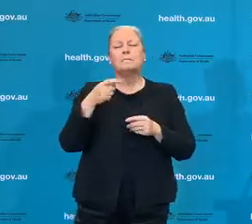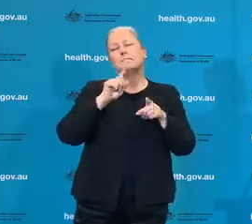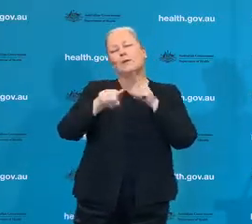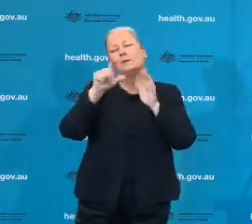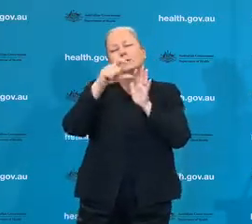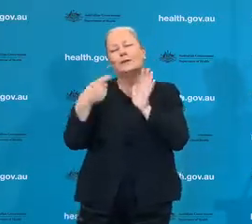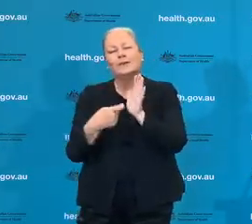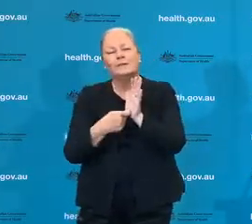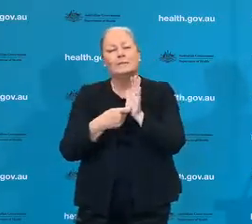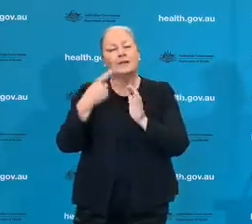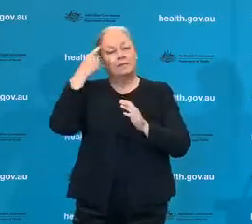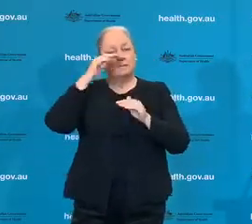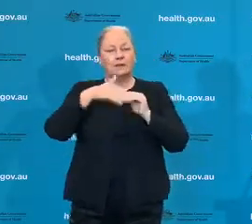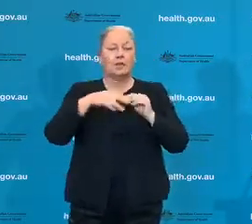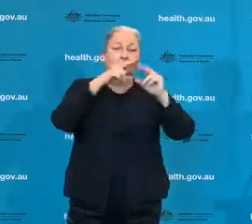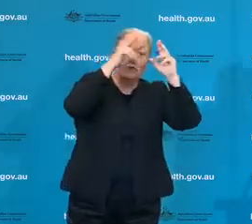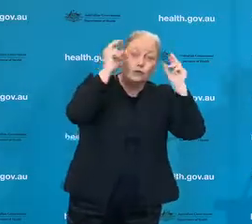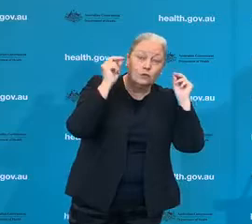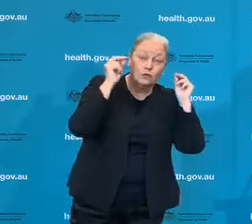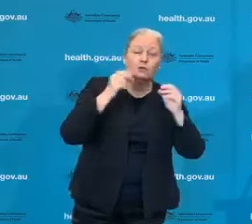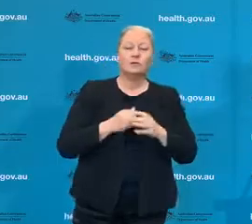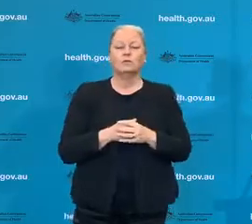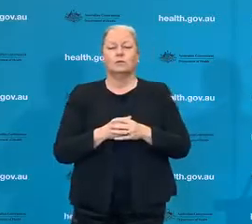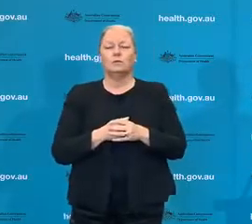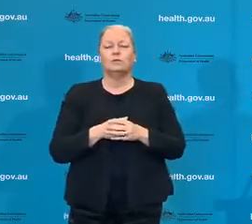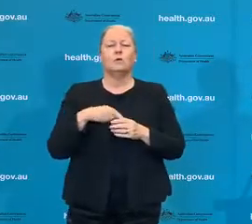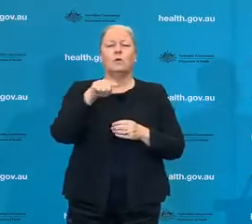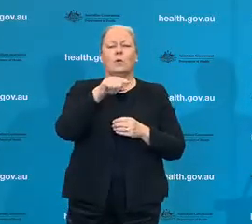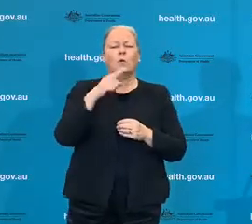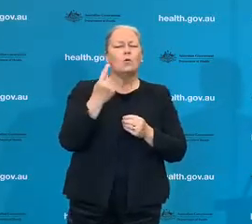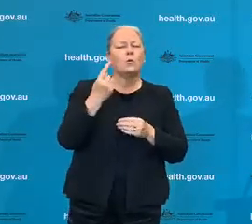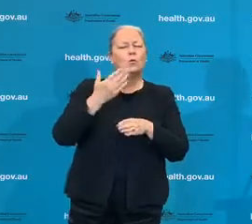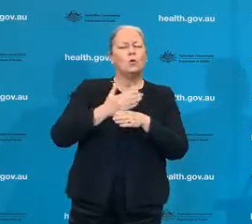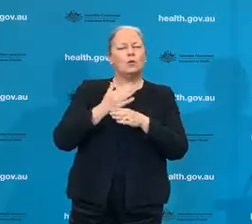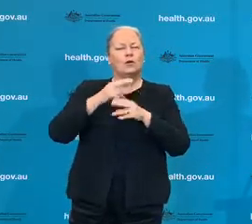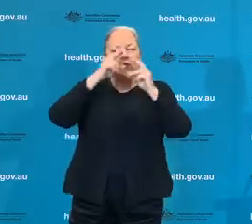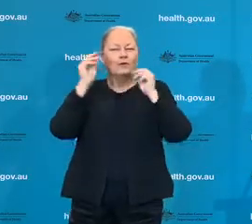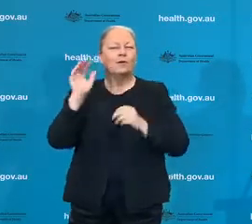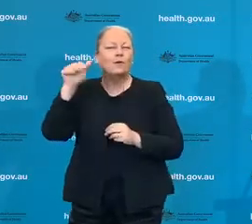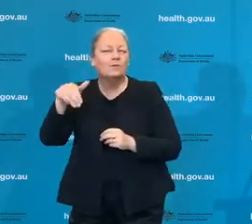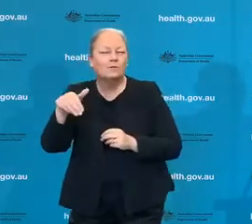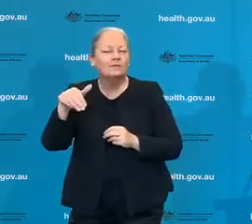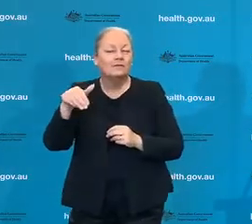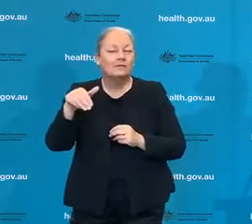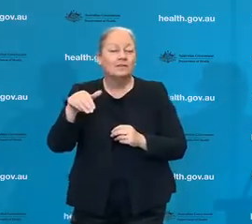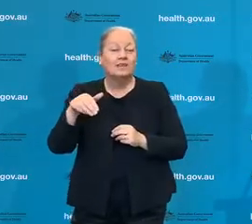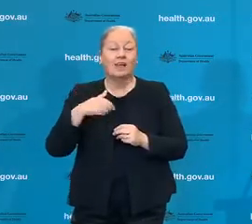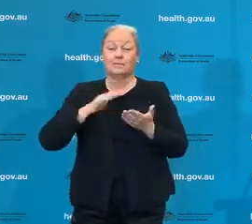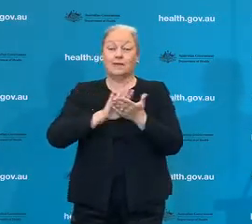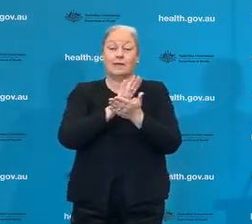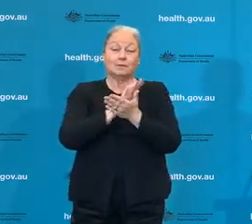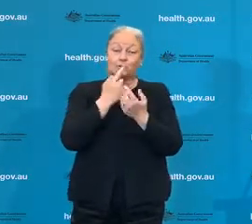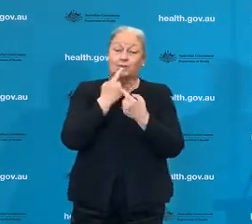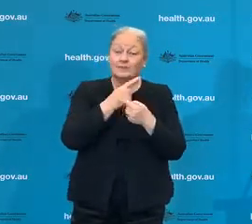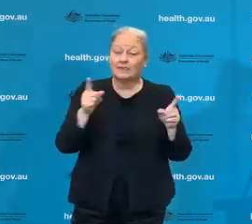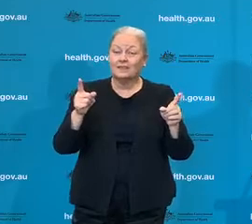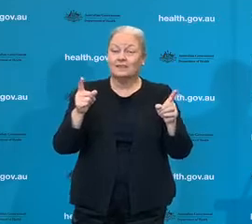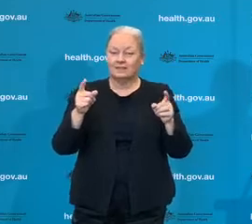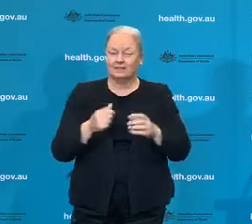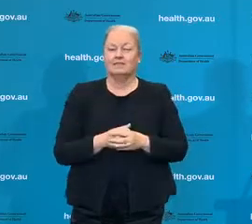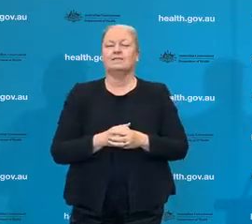also for nurses, also for residential aged care workers. And I'm pleased to be able to tell you today that